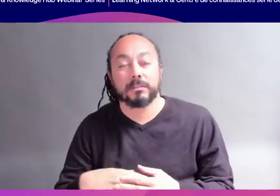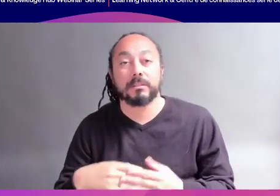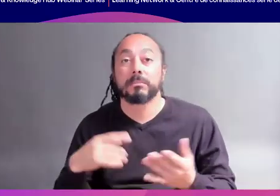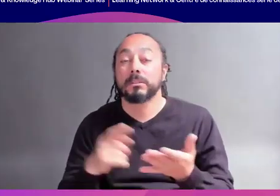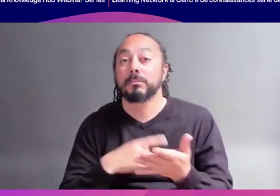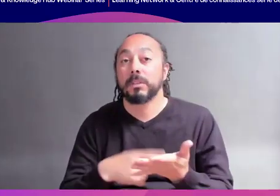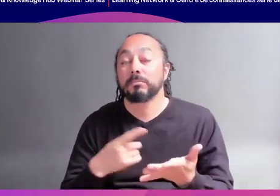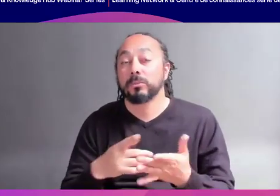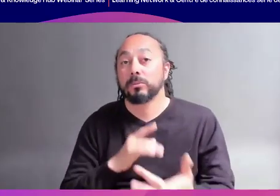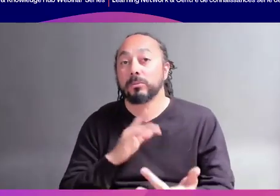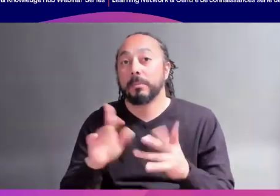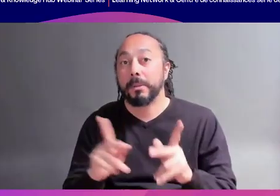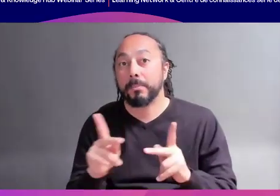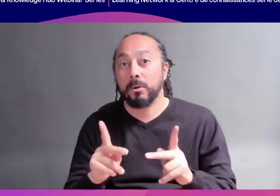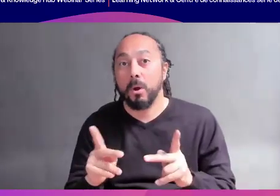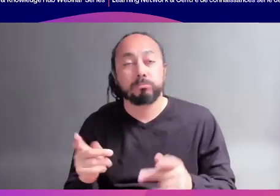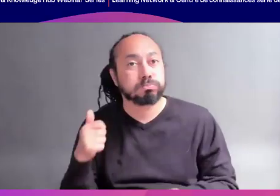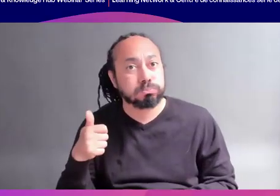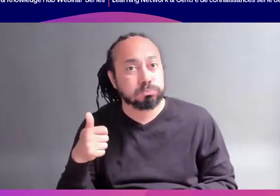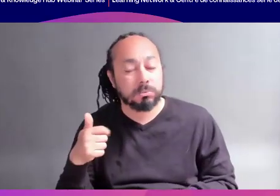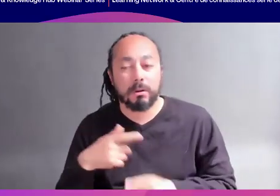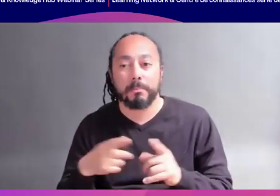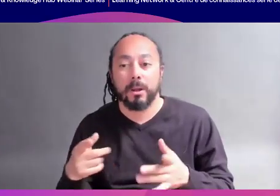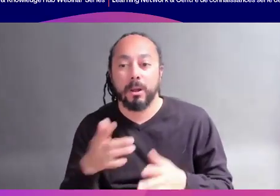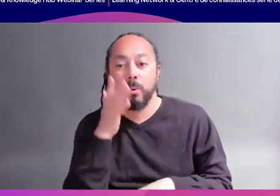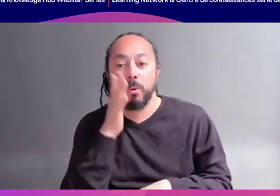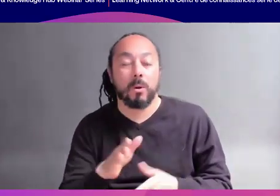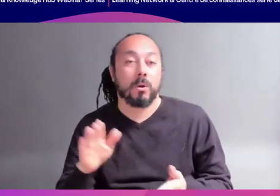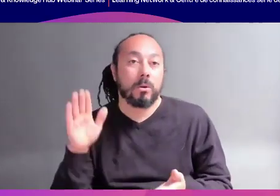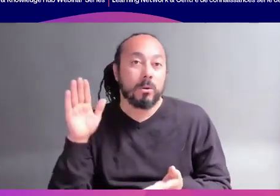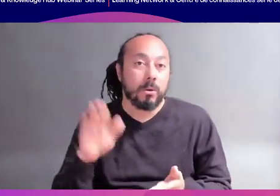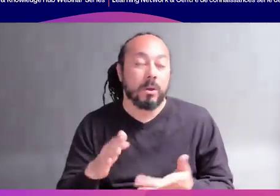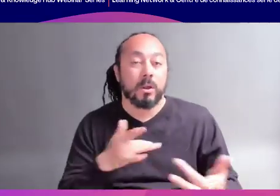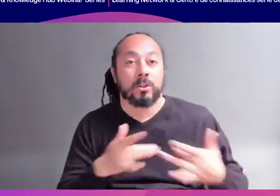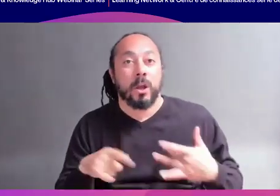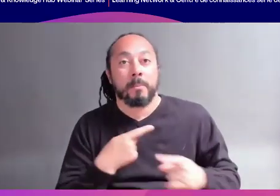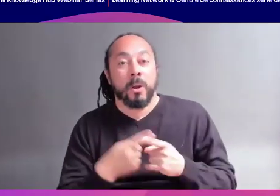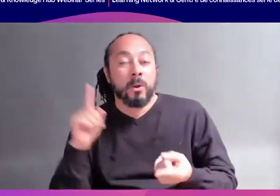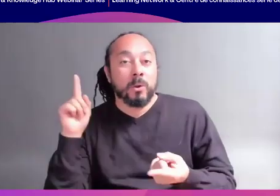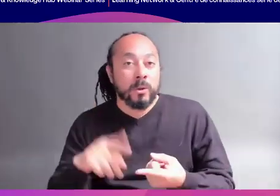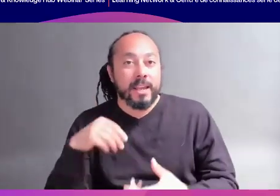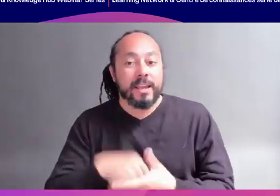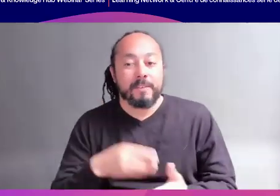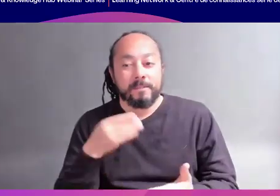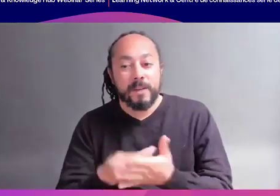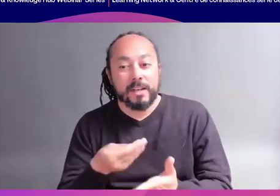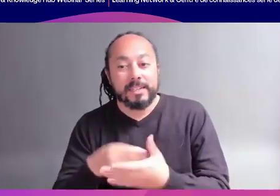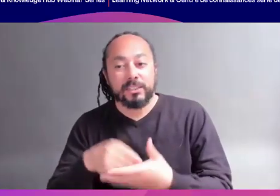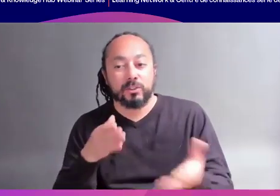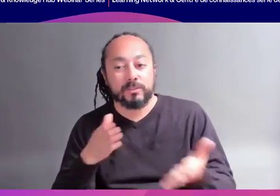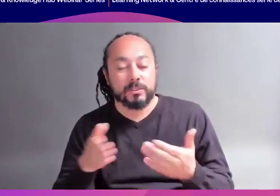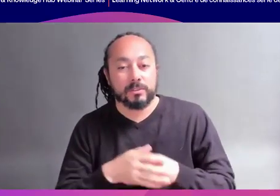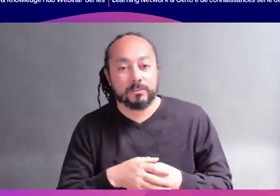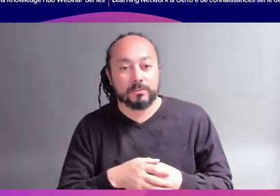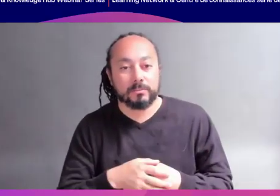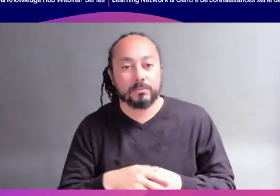is fantastic. But does that mean that there's going to be reduction and the concern around reduction in funding to services? So, Lorraine,